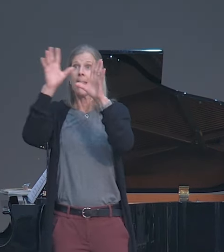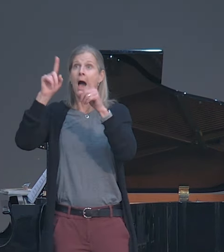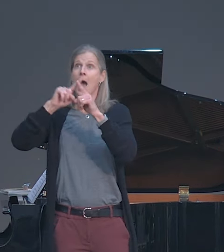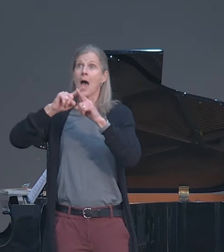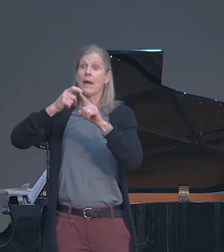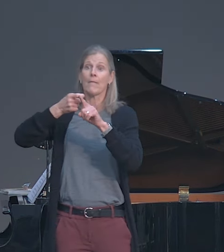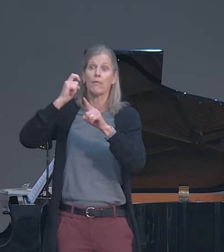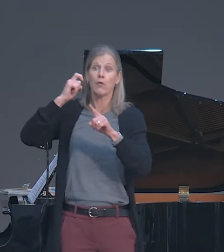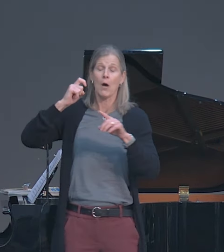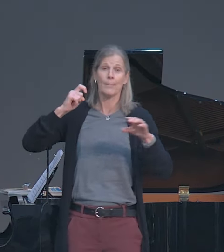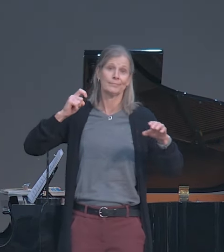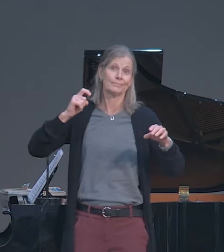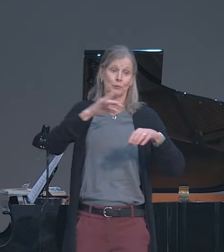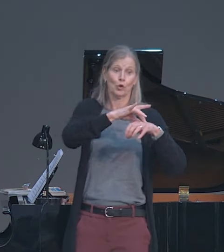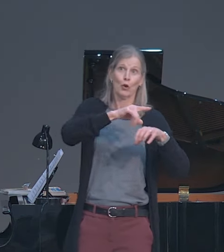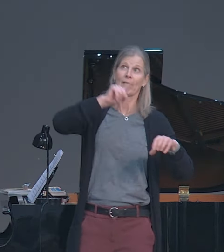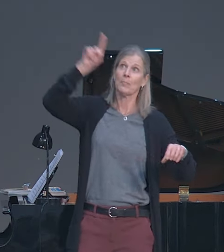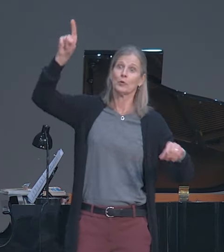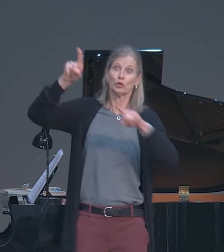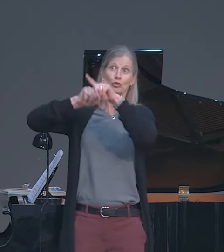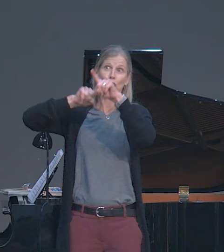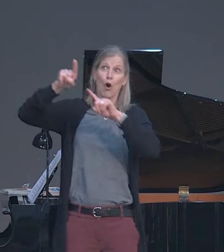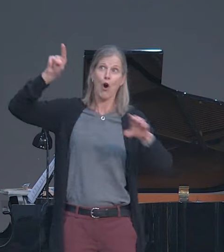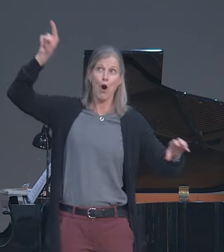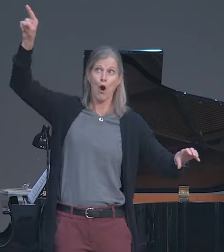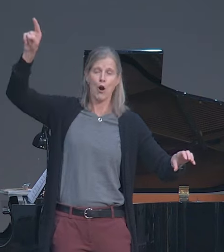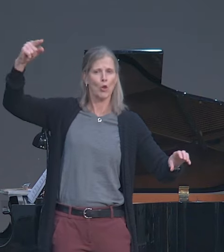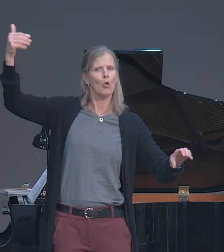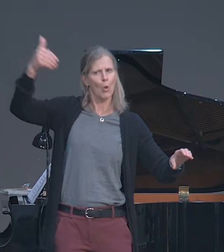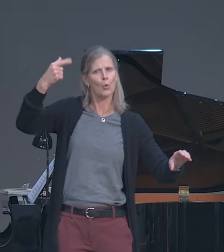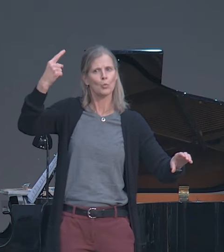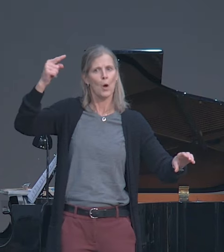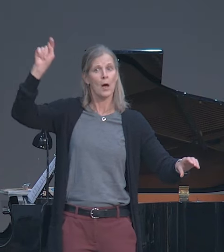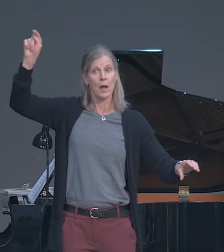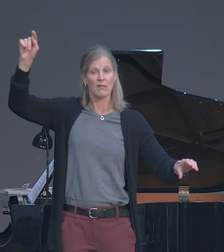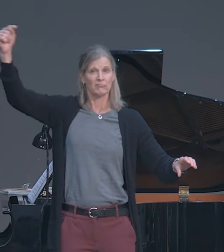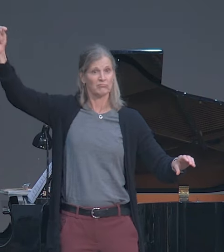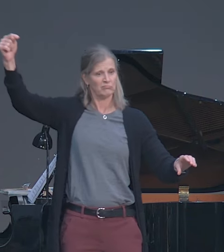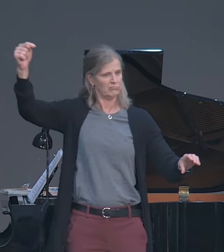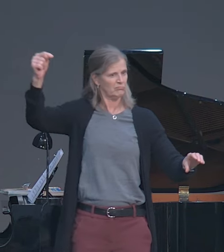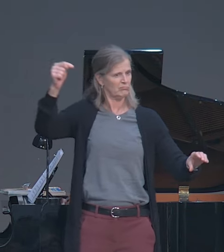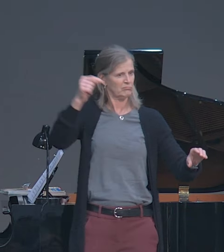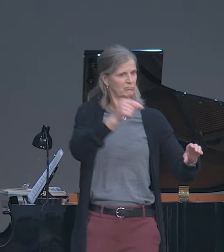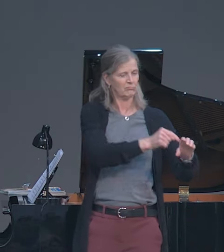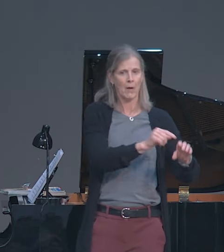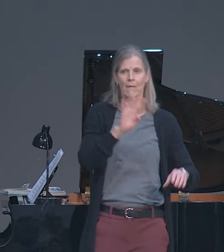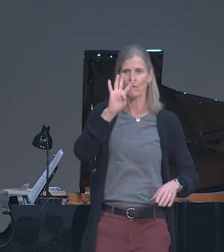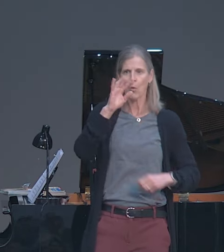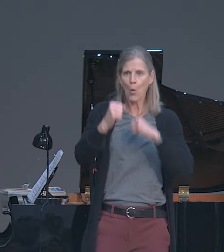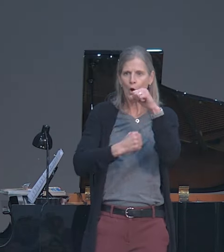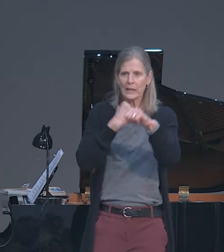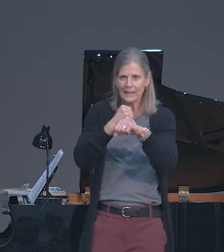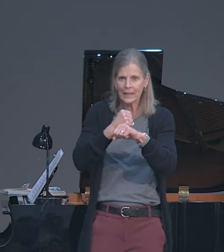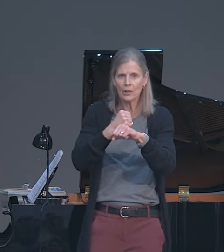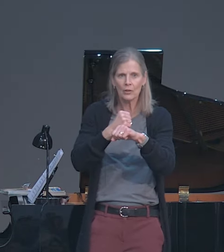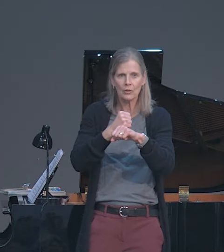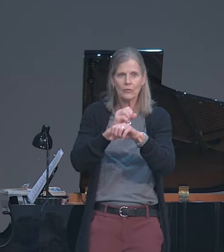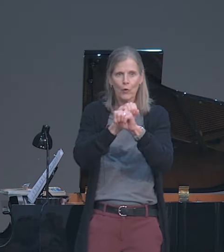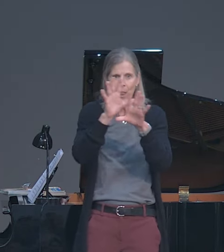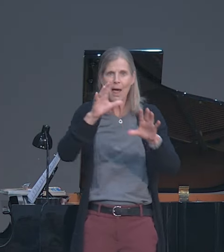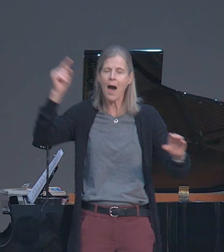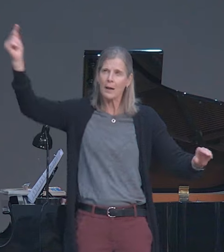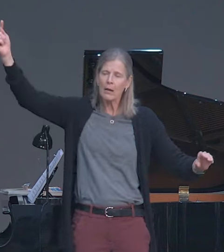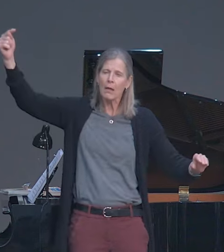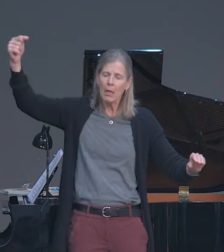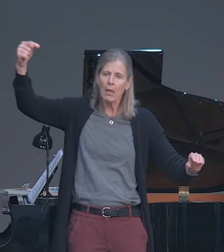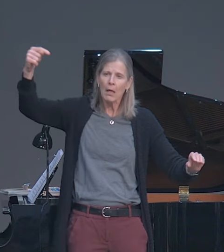Earth from the closest star that's in our solar system, it would take over 4 years. A